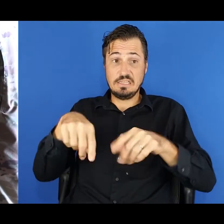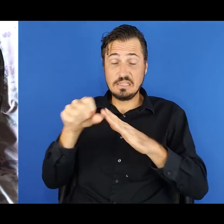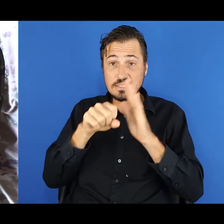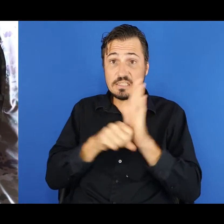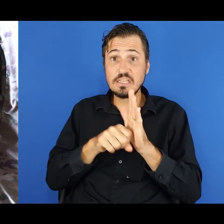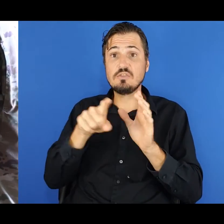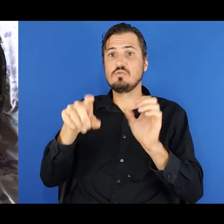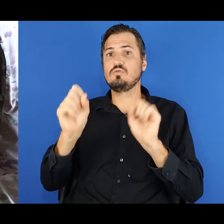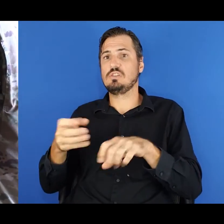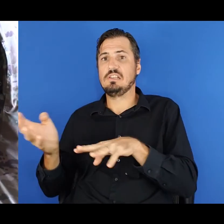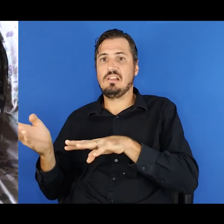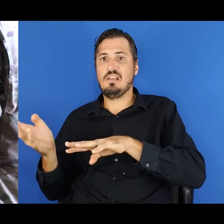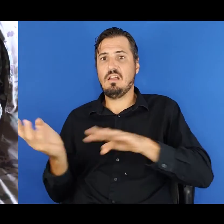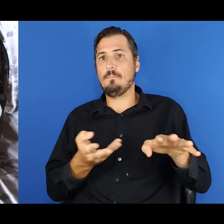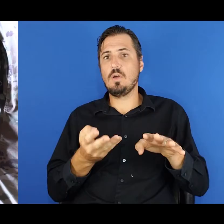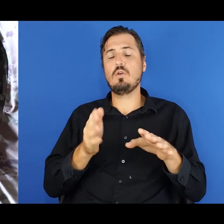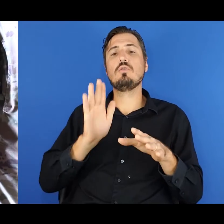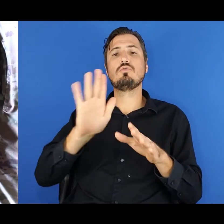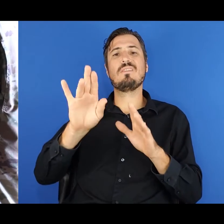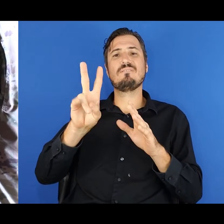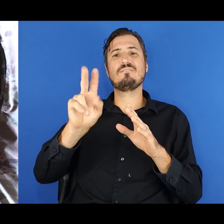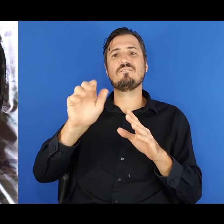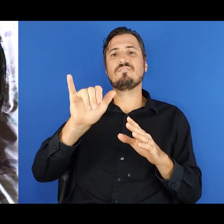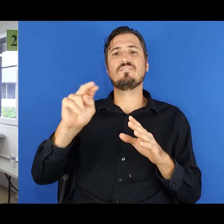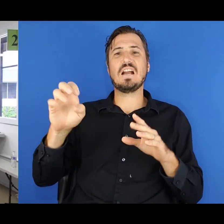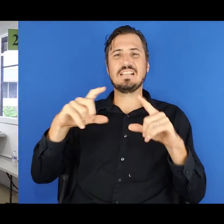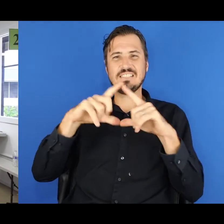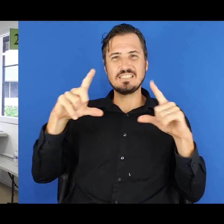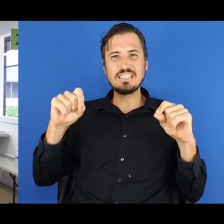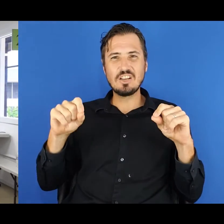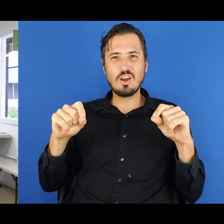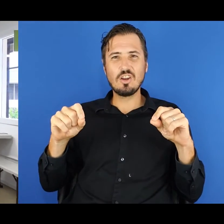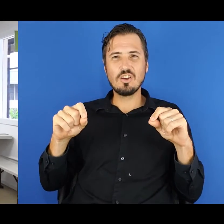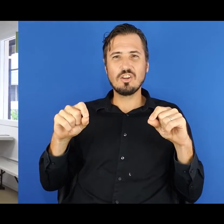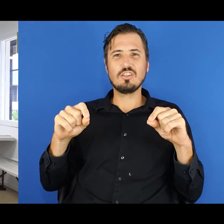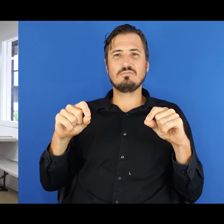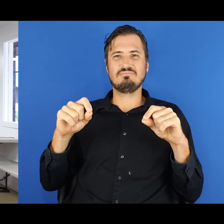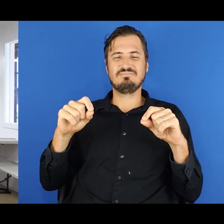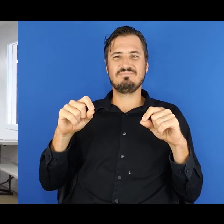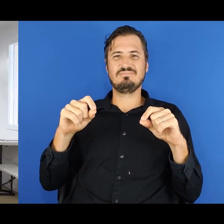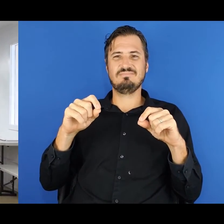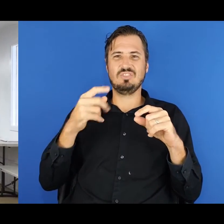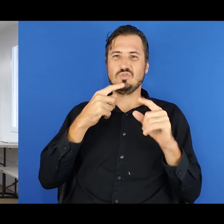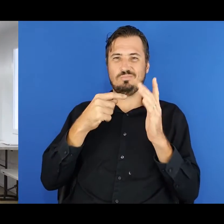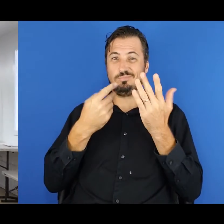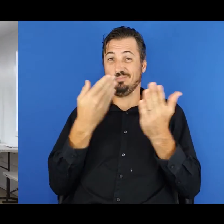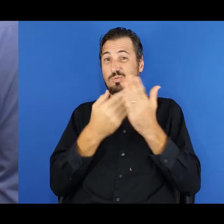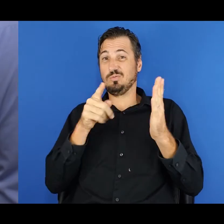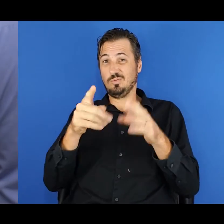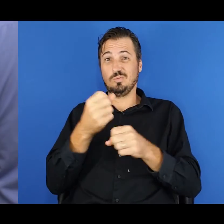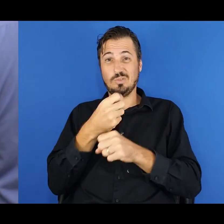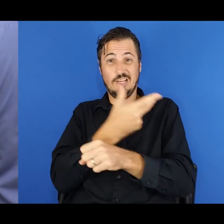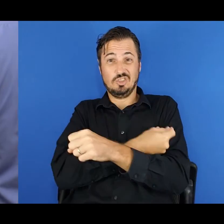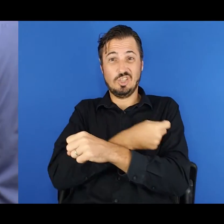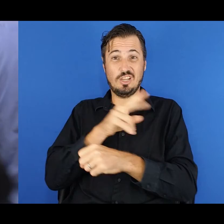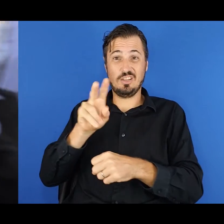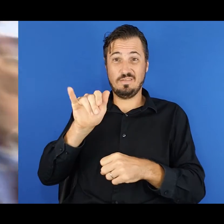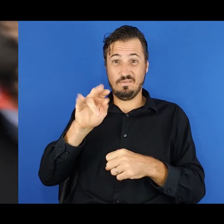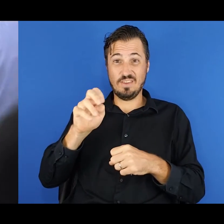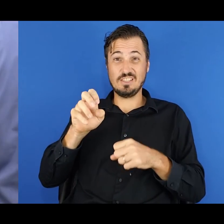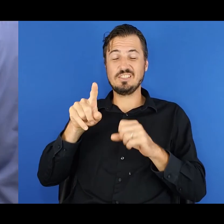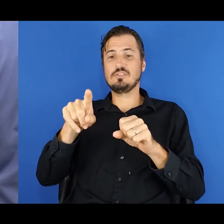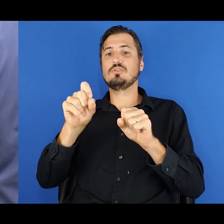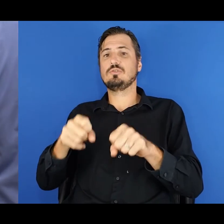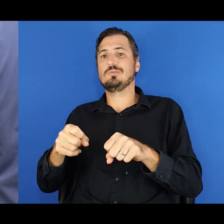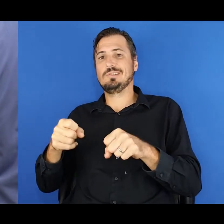Hawaii, you can upload a photo of your vaccine card or VAM certification onto your Safe Travels profile. For those who